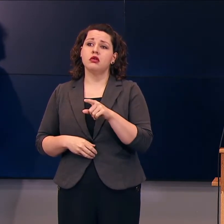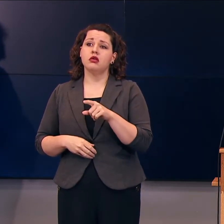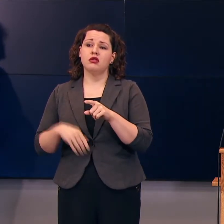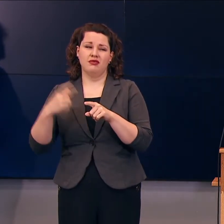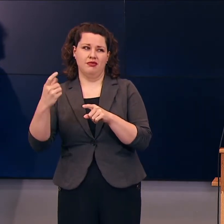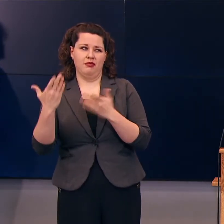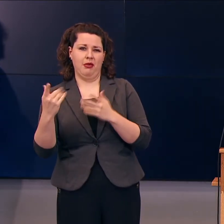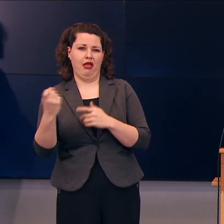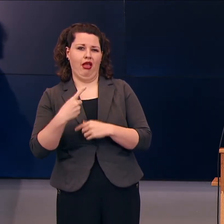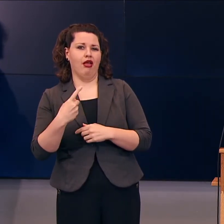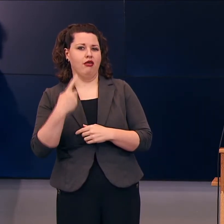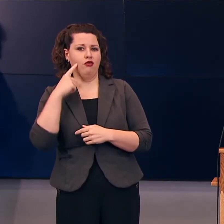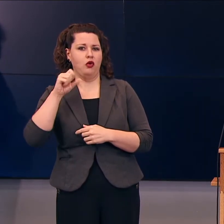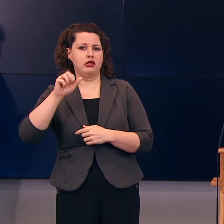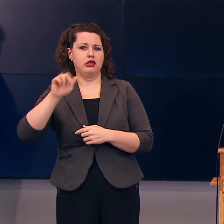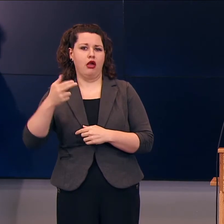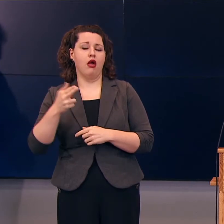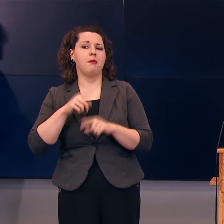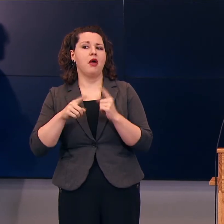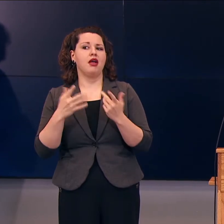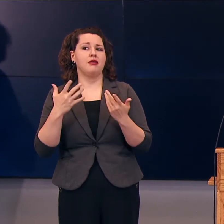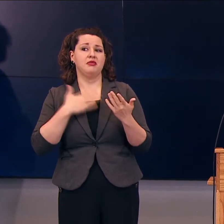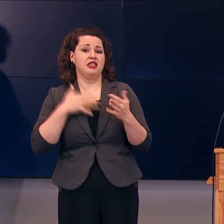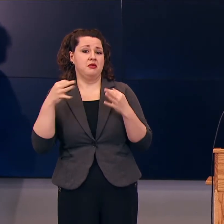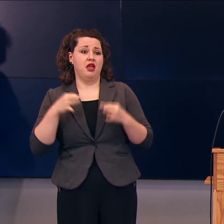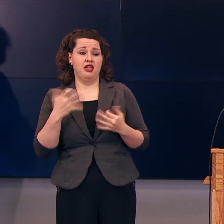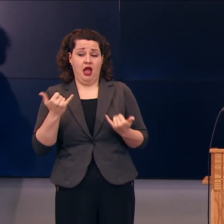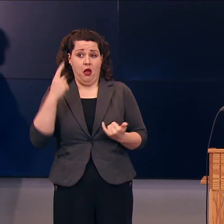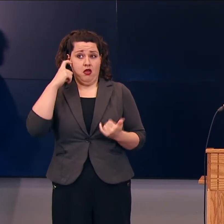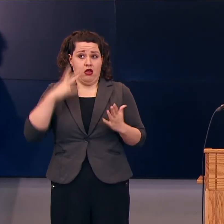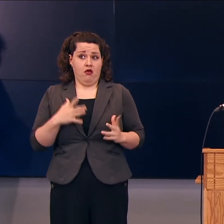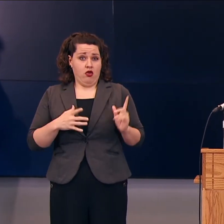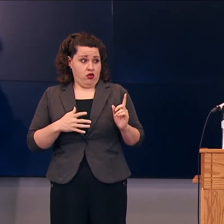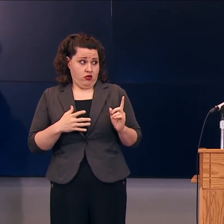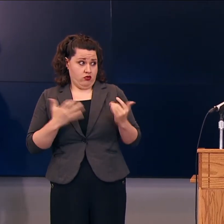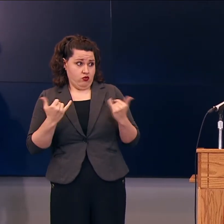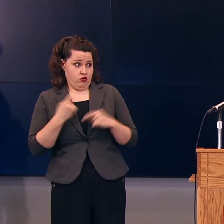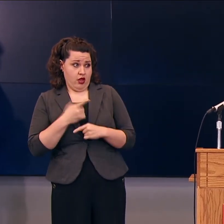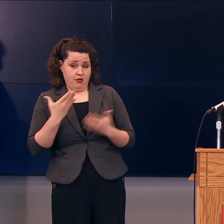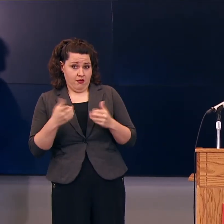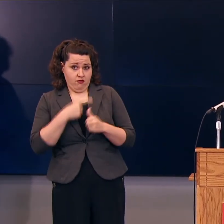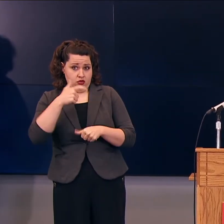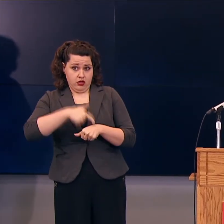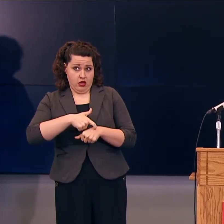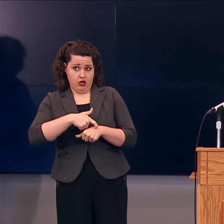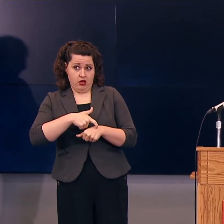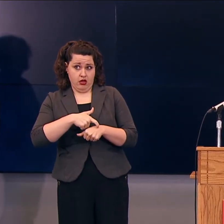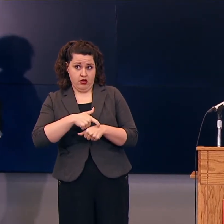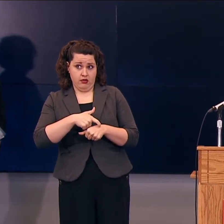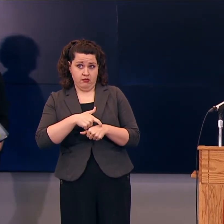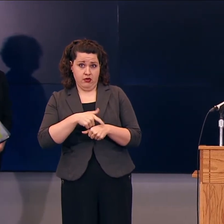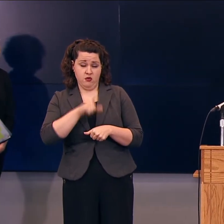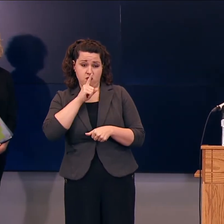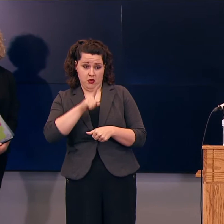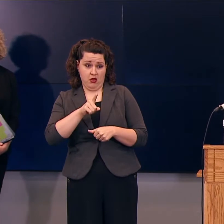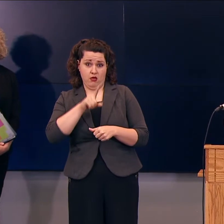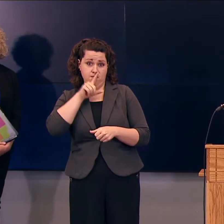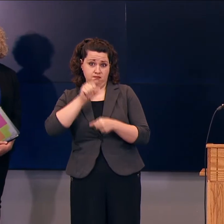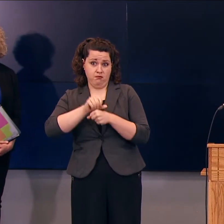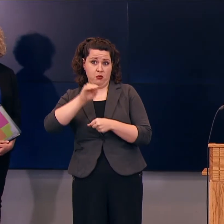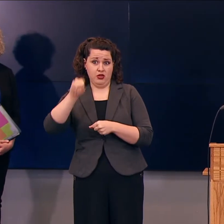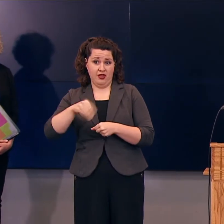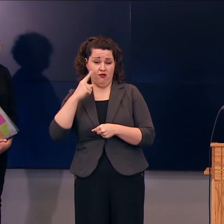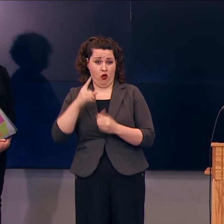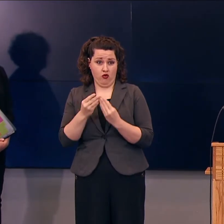for Sarah. Yeah. But can you walk, because the governor is now, I think today may have been the first time you've given us a true percentage for